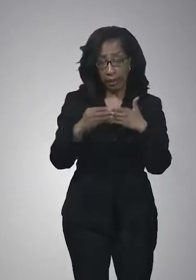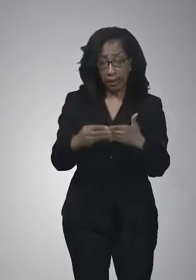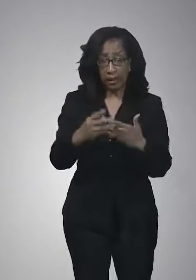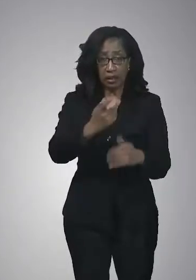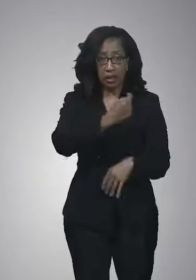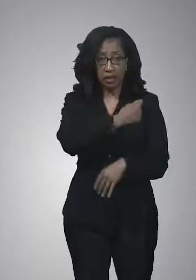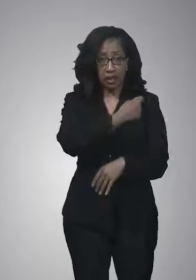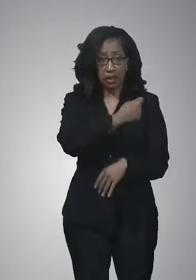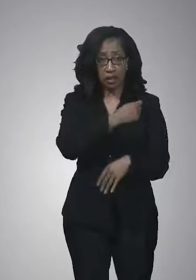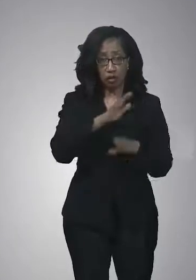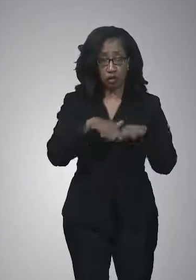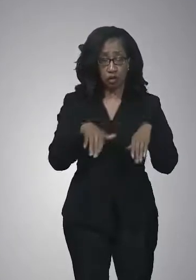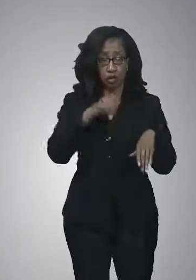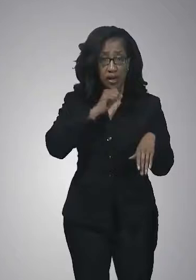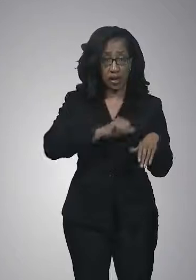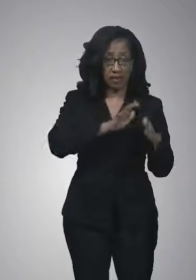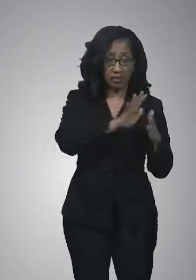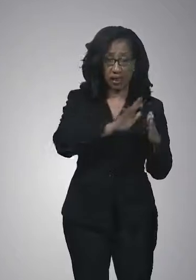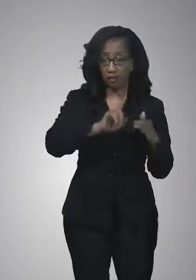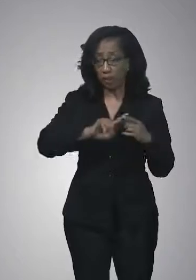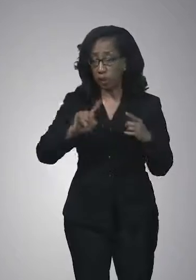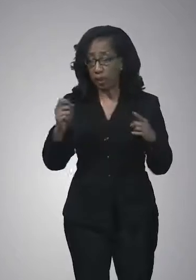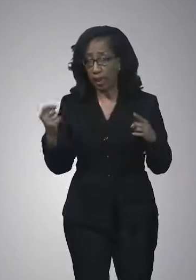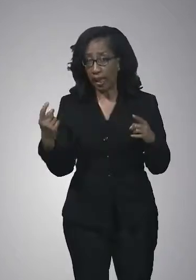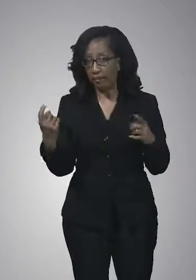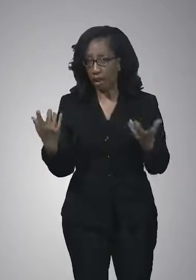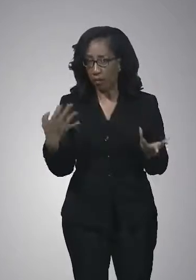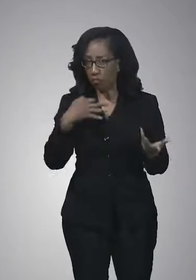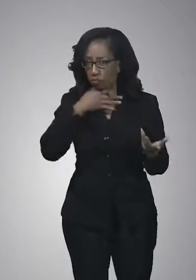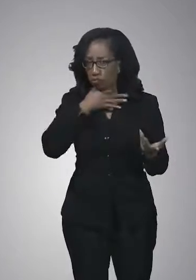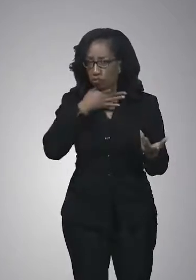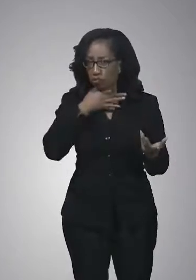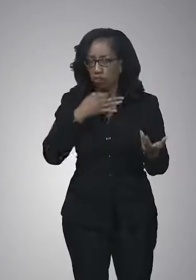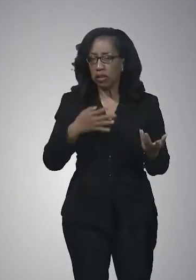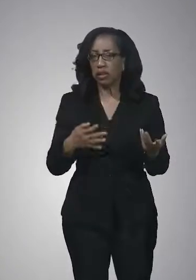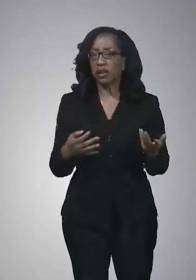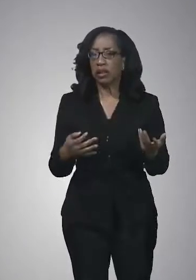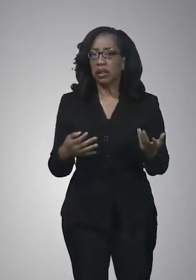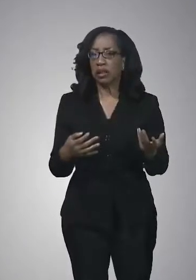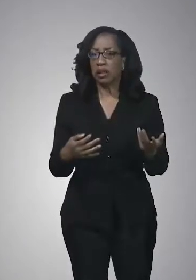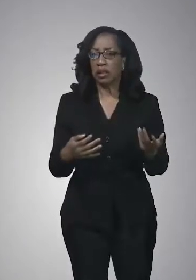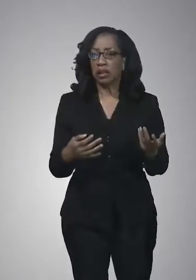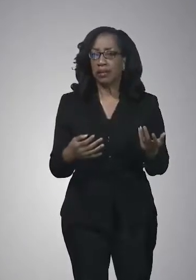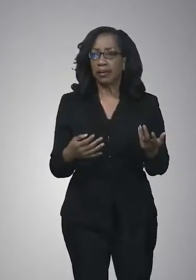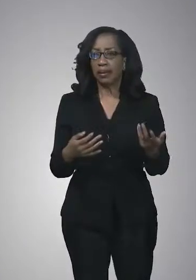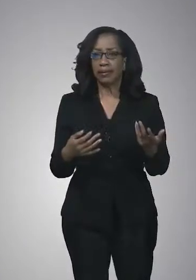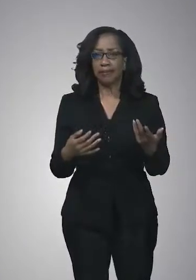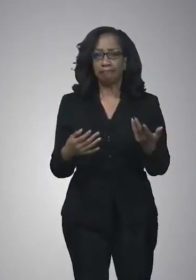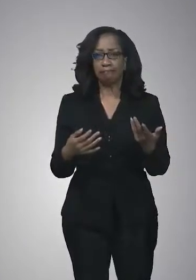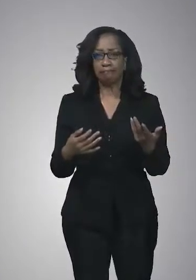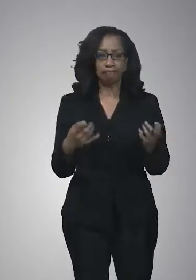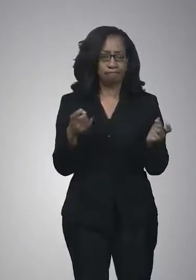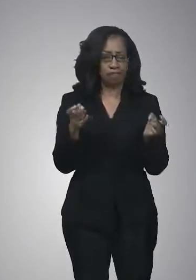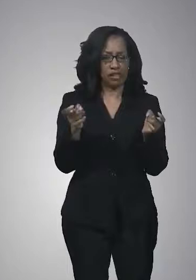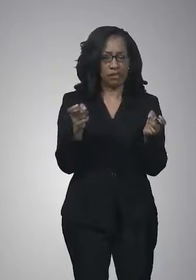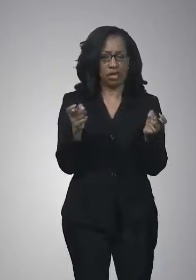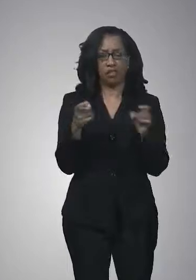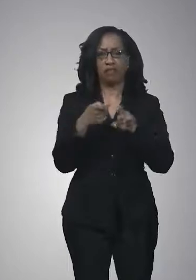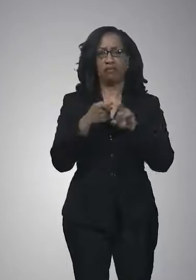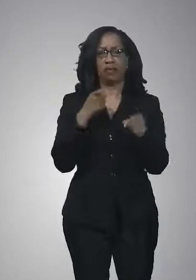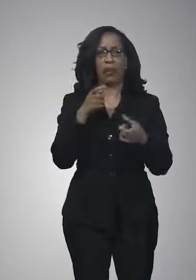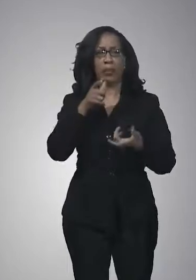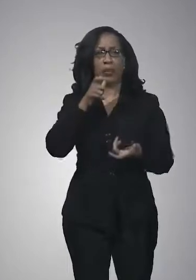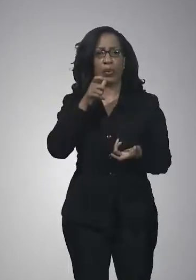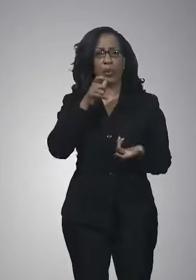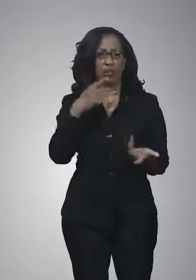to 11-year-olds? I'm just wondering where the overall sort of direction and management will come from, and then I have a